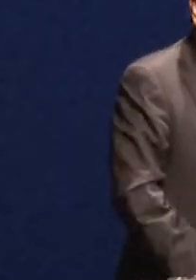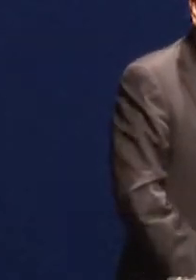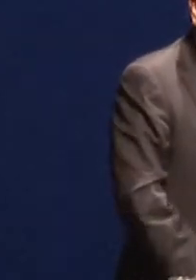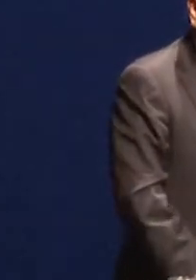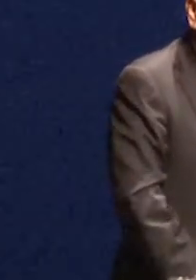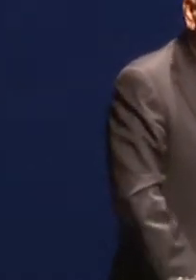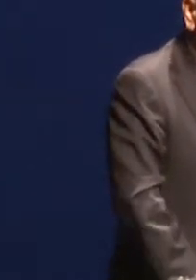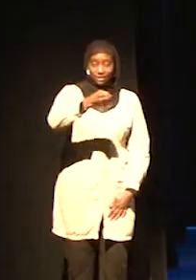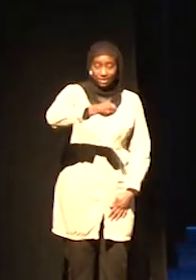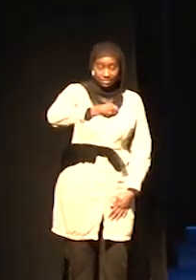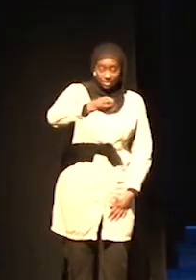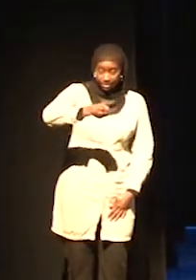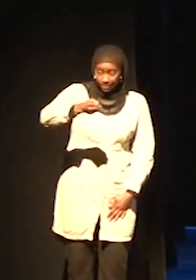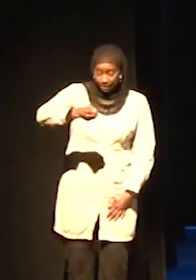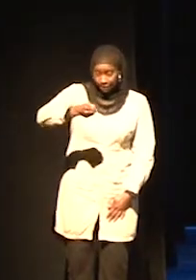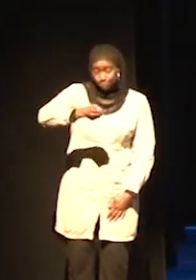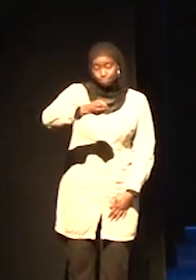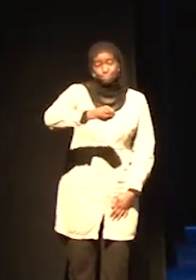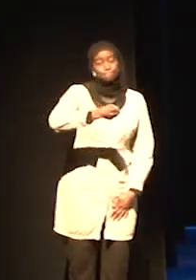Assalamu alaikum.